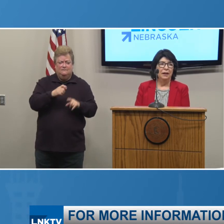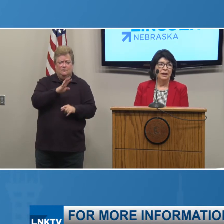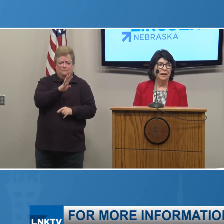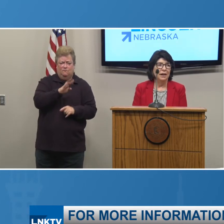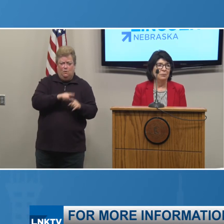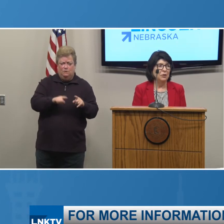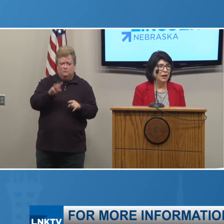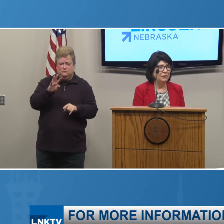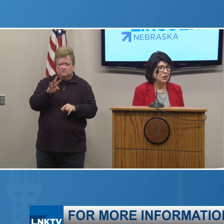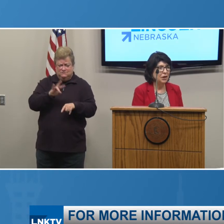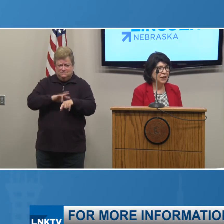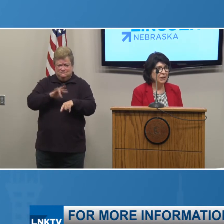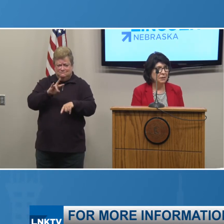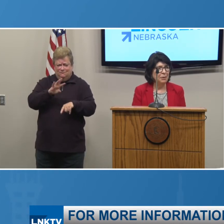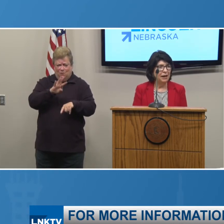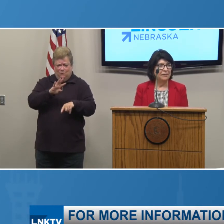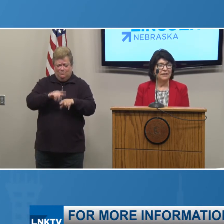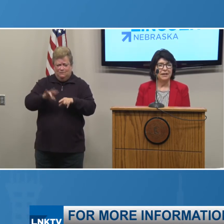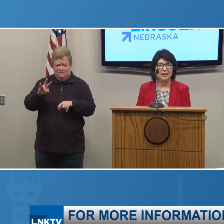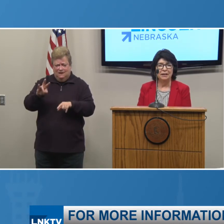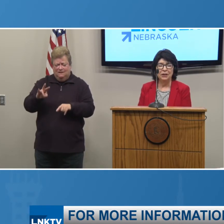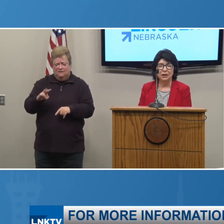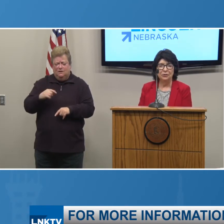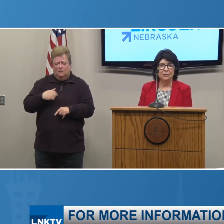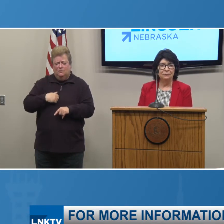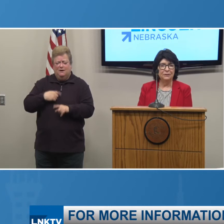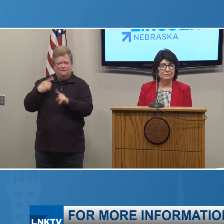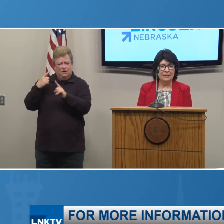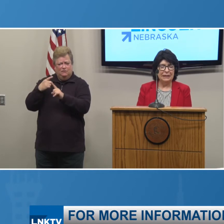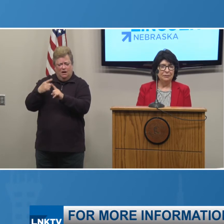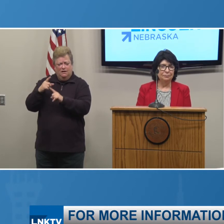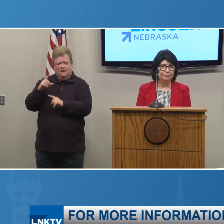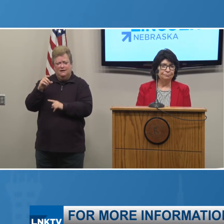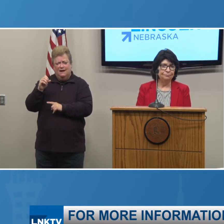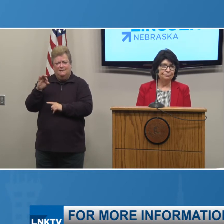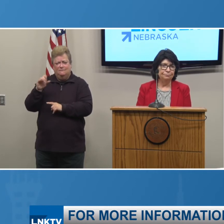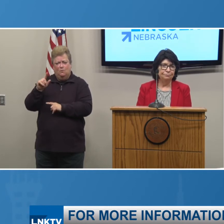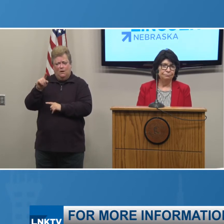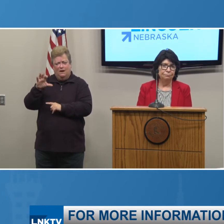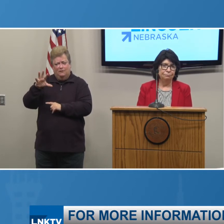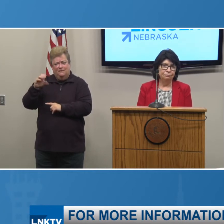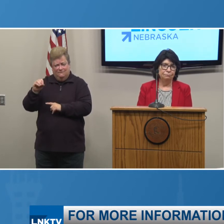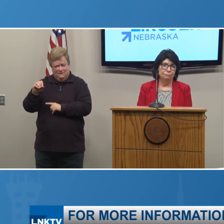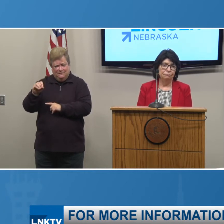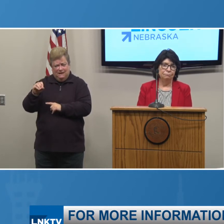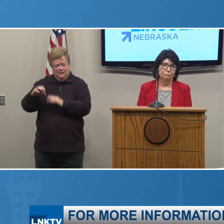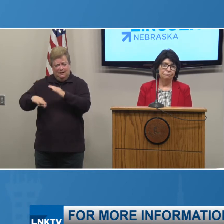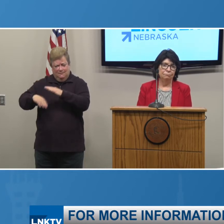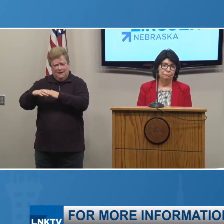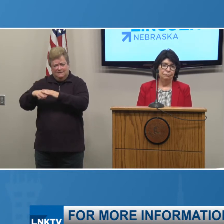7. We have a target capacity of 150.